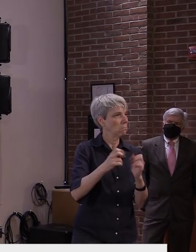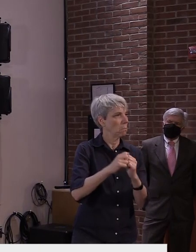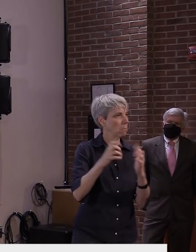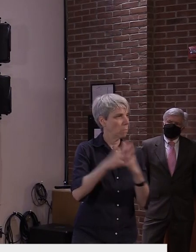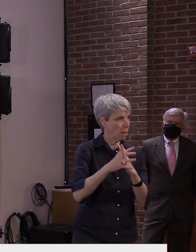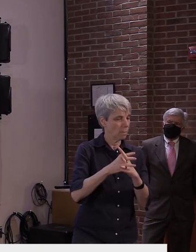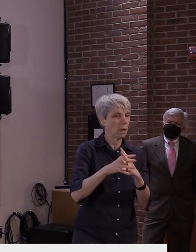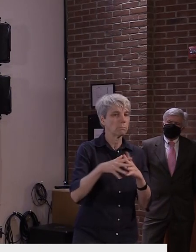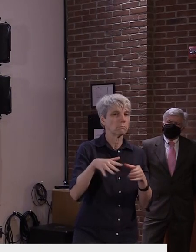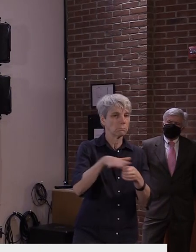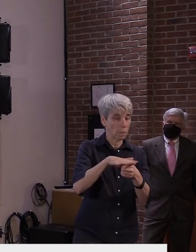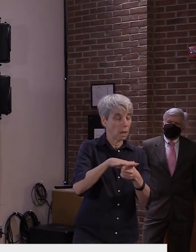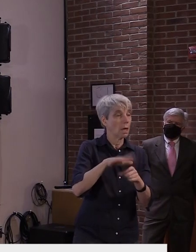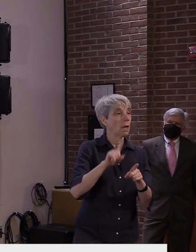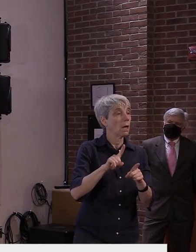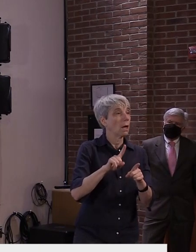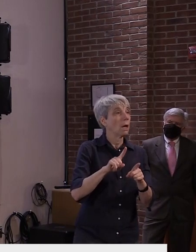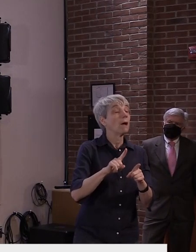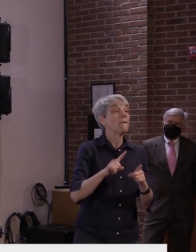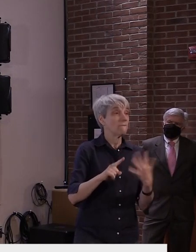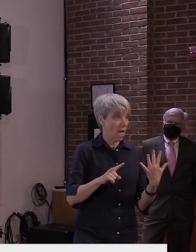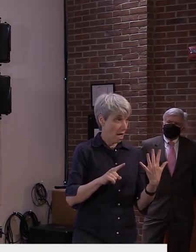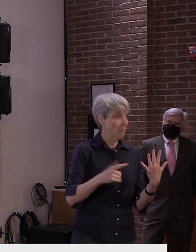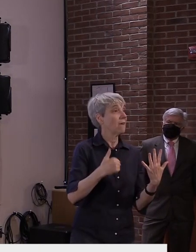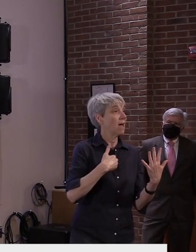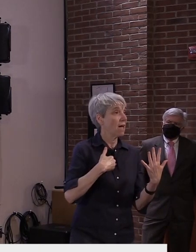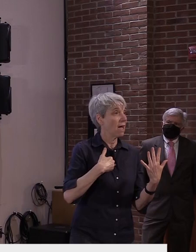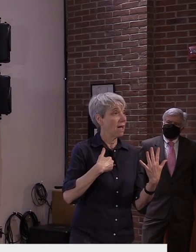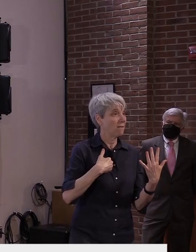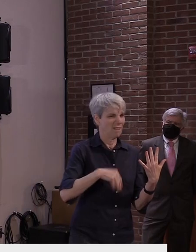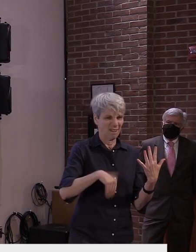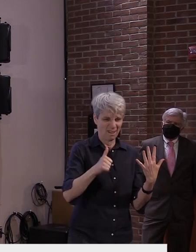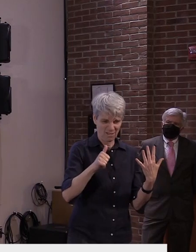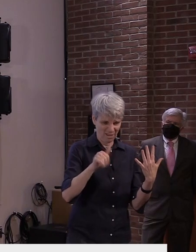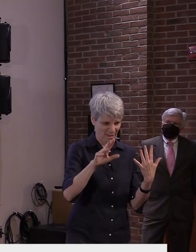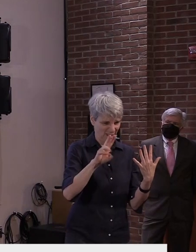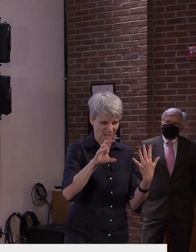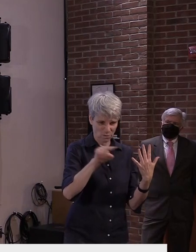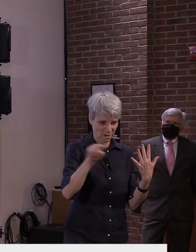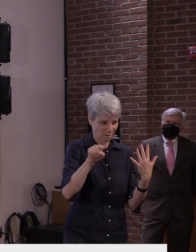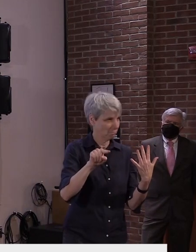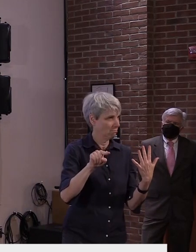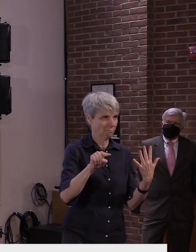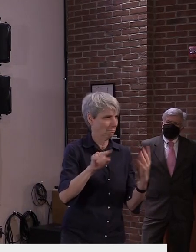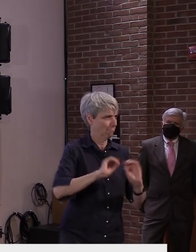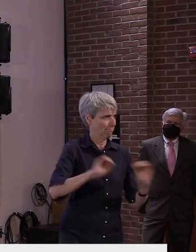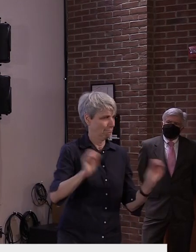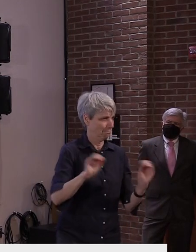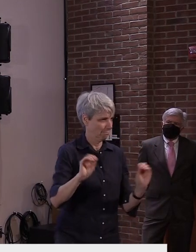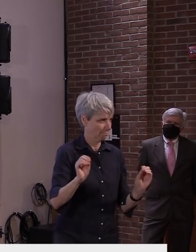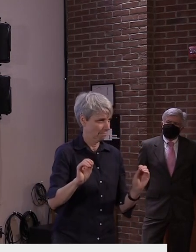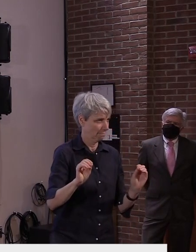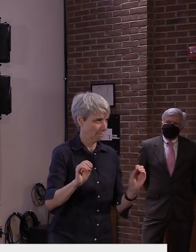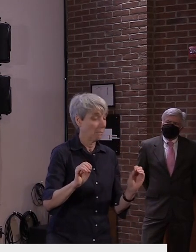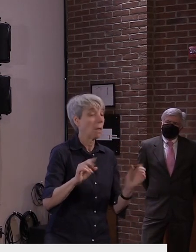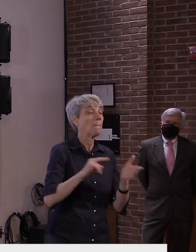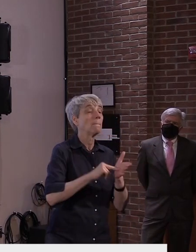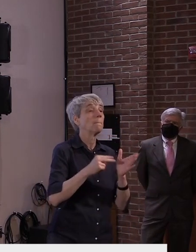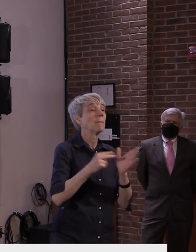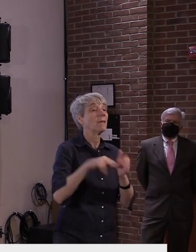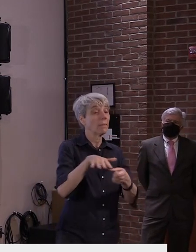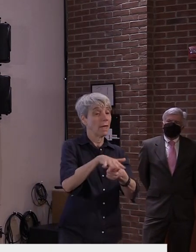negative. The percent positivity rate in the 2 counties remains as low as the state